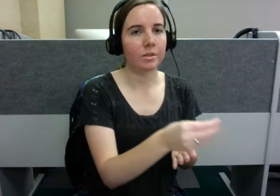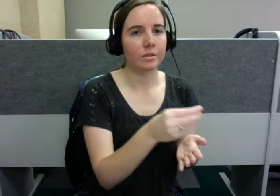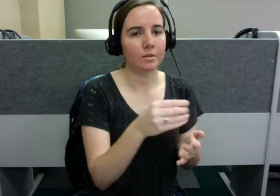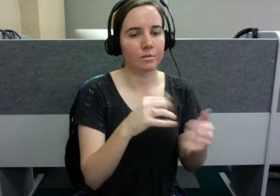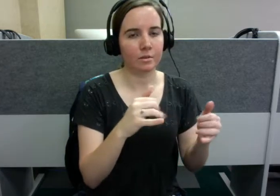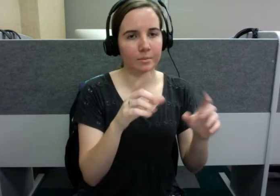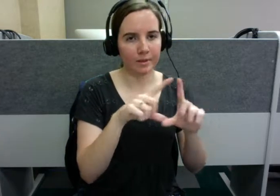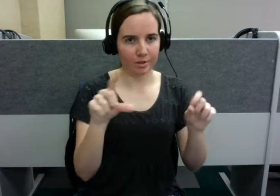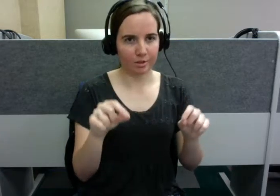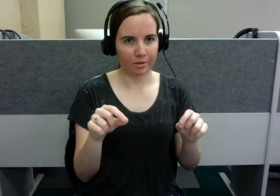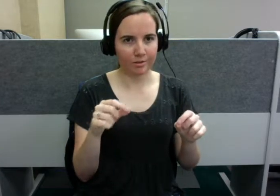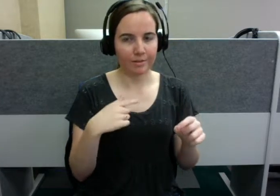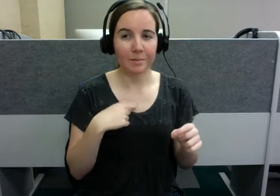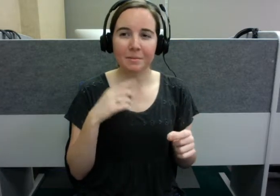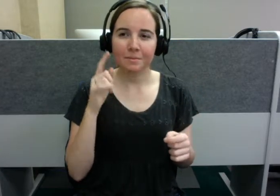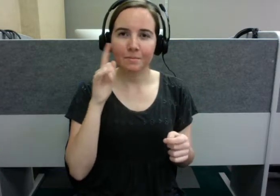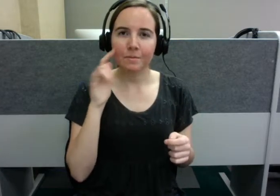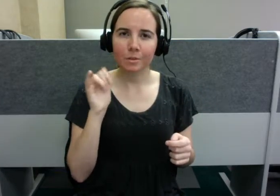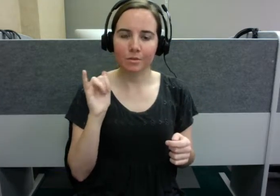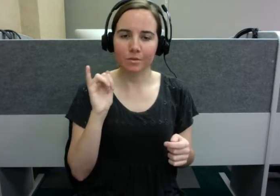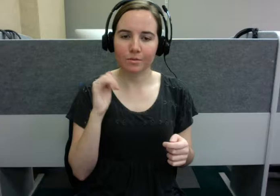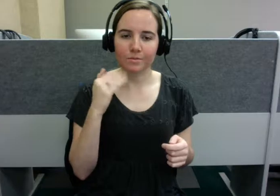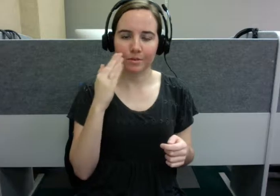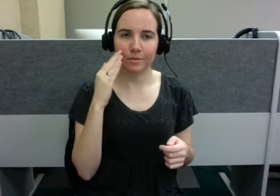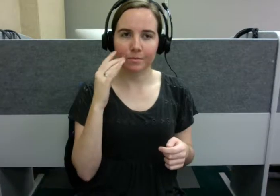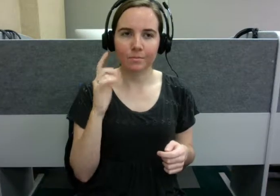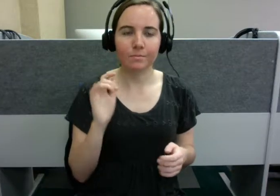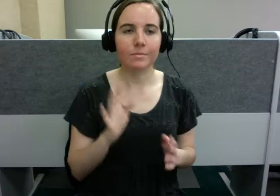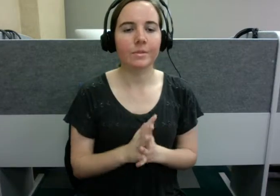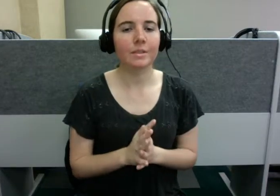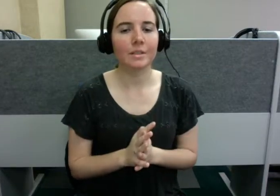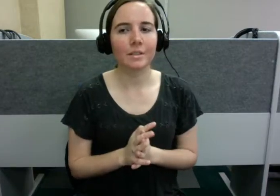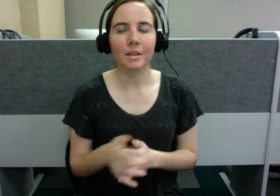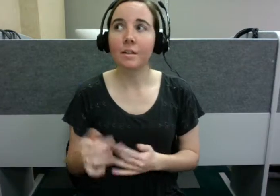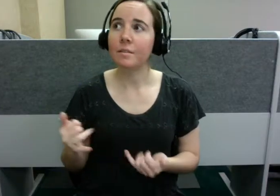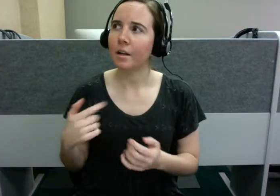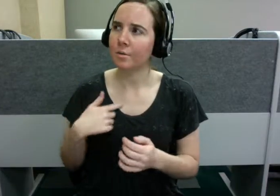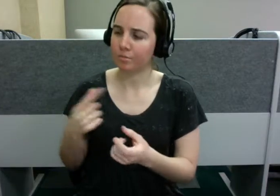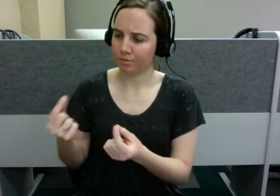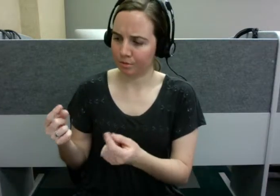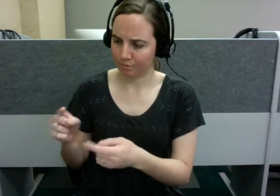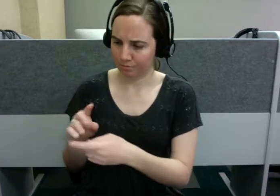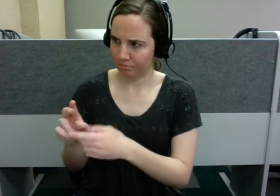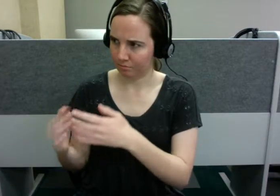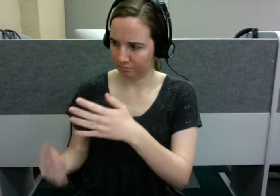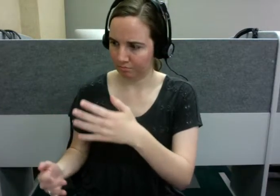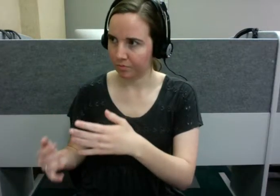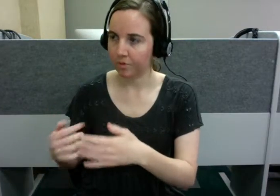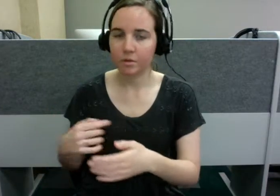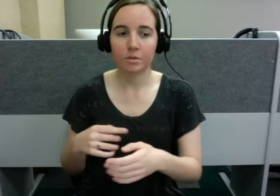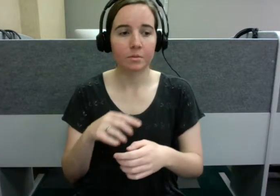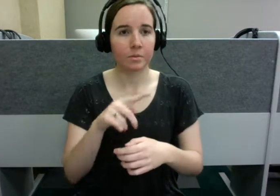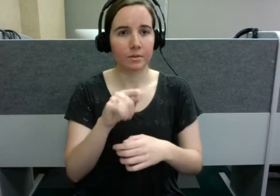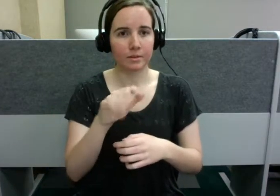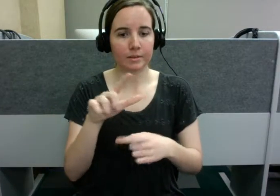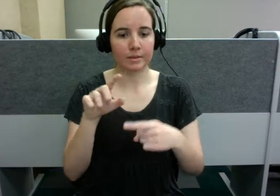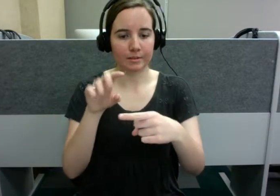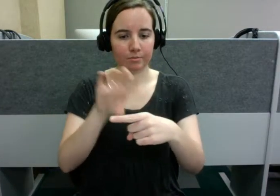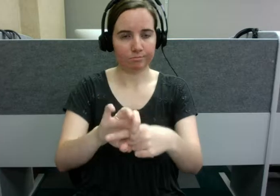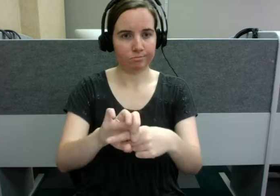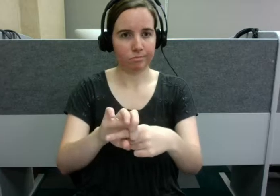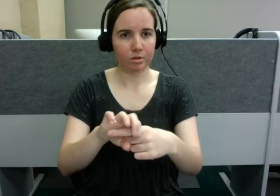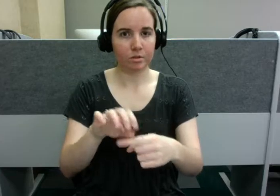it had a certain familiarity to it. And I said, well, what exactly is the process? And they said the band is applied to the tail tightly,